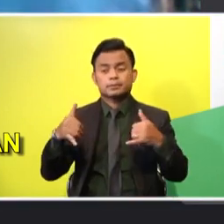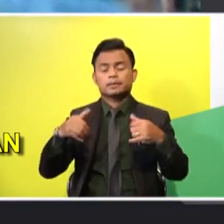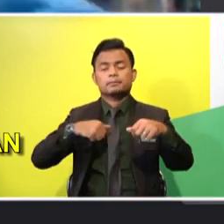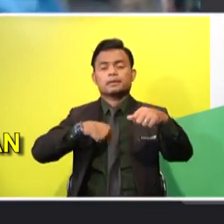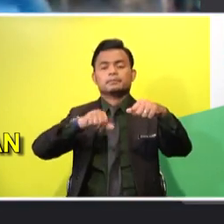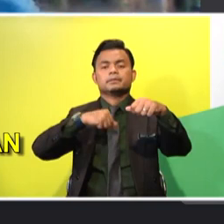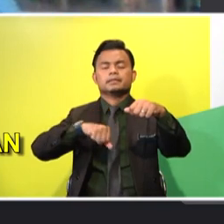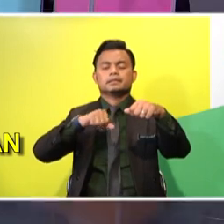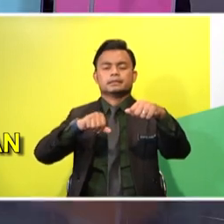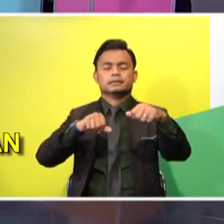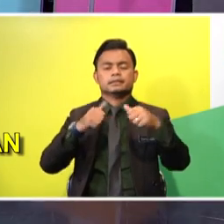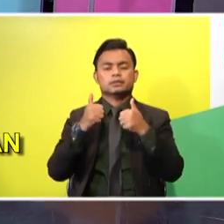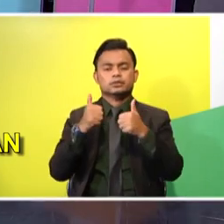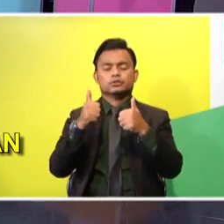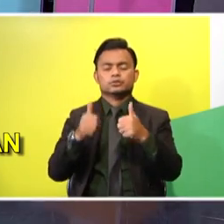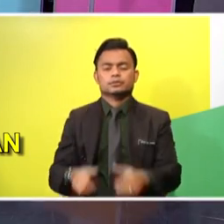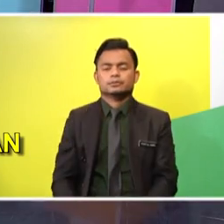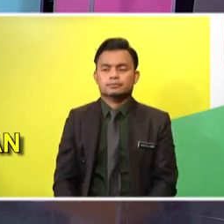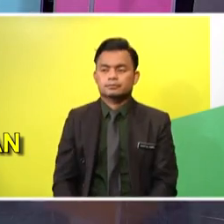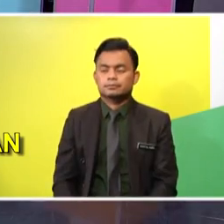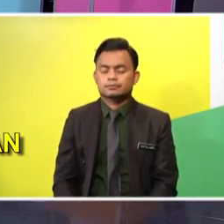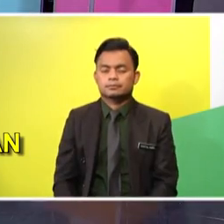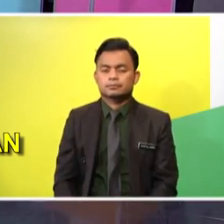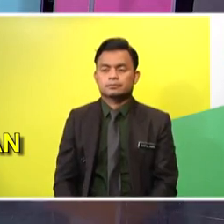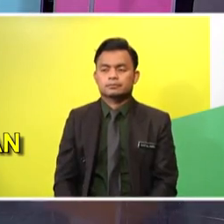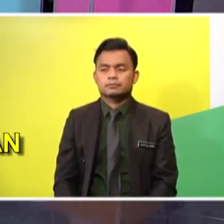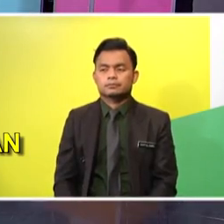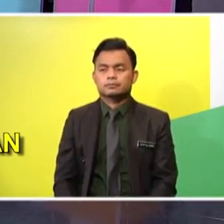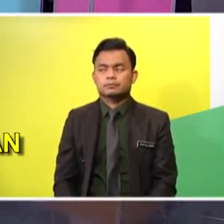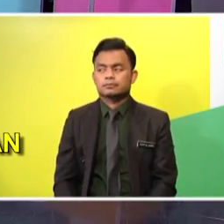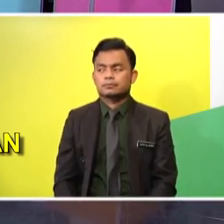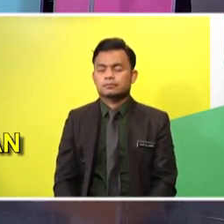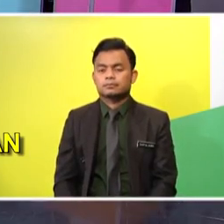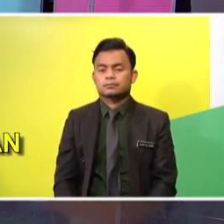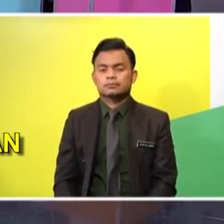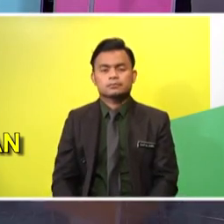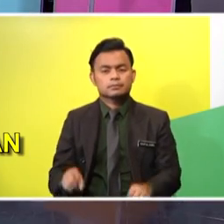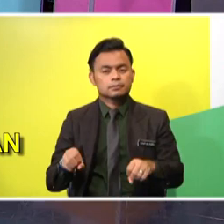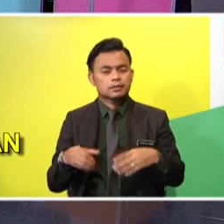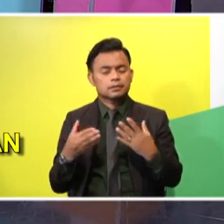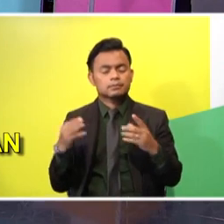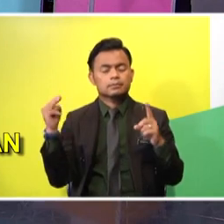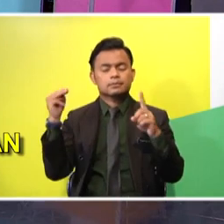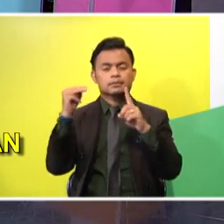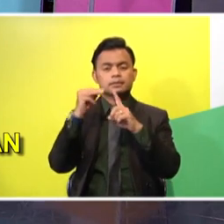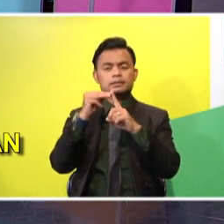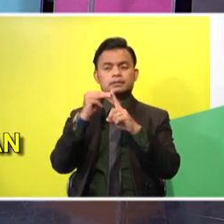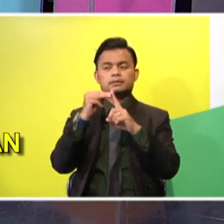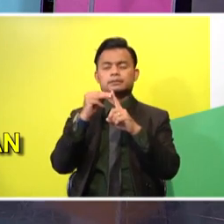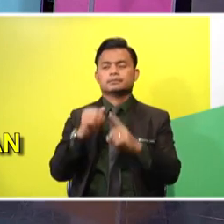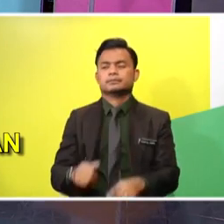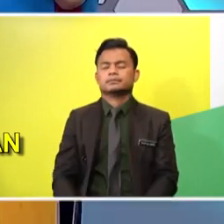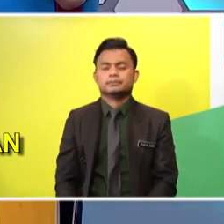badminton. Good job, Hanif. It's headache. How much stars shall I give to her? Wow. Anis?